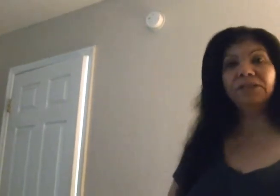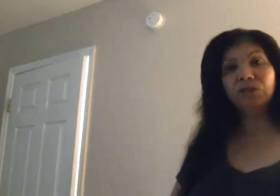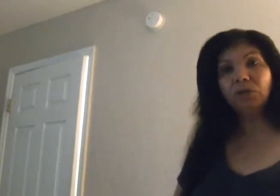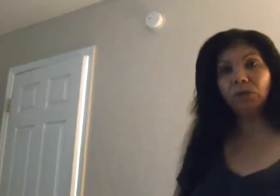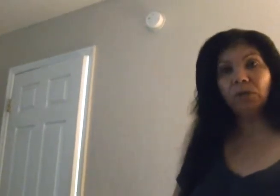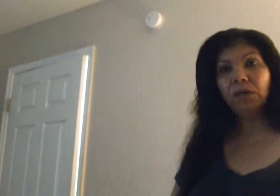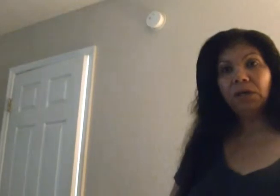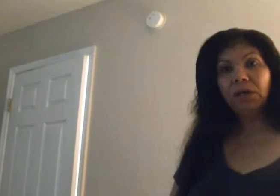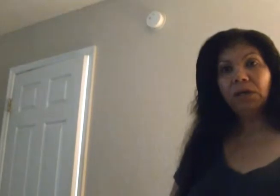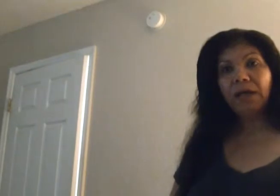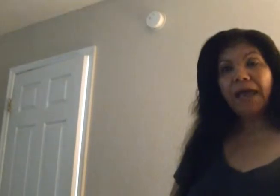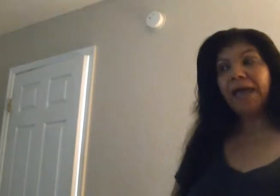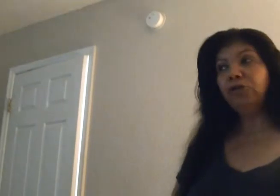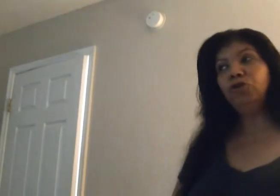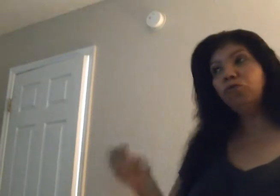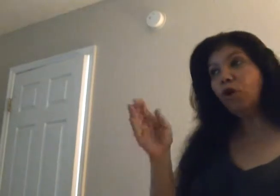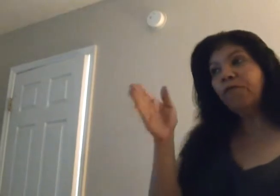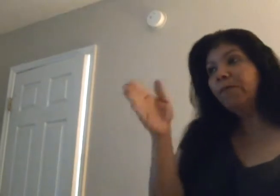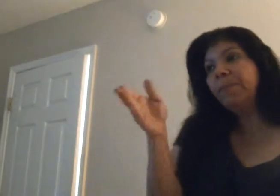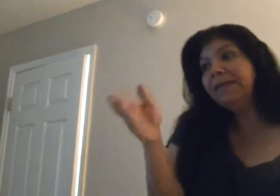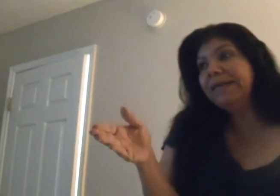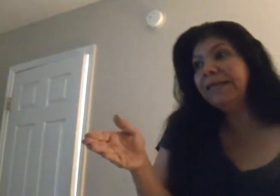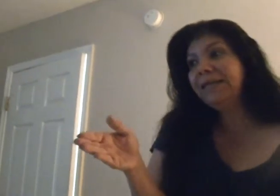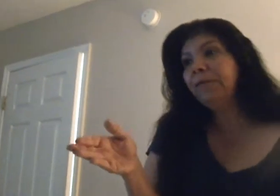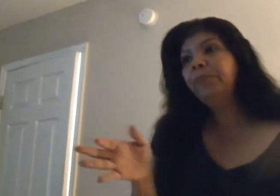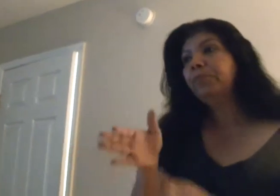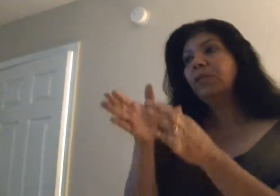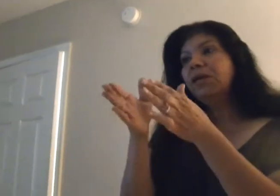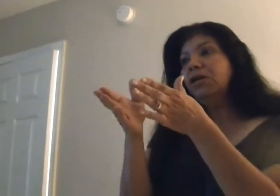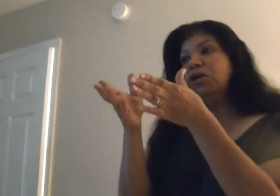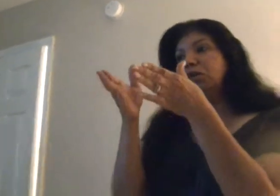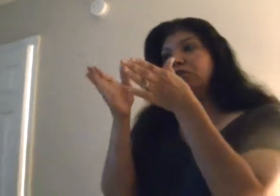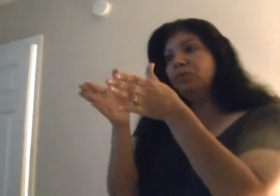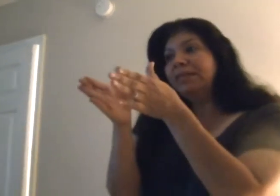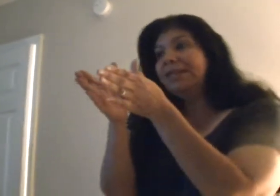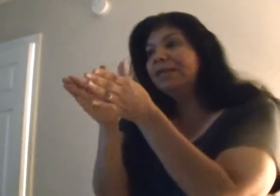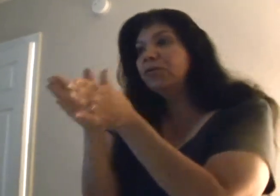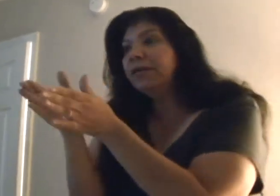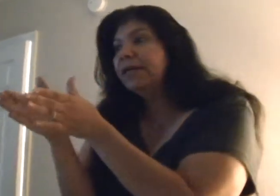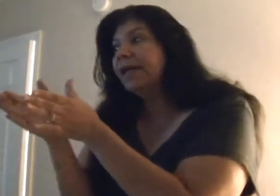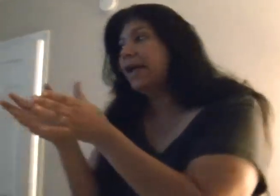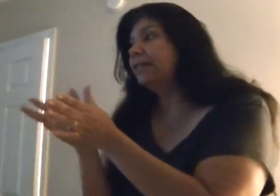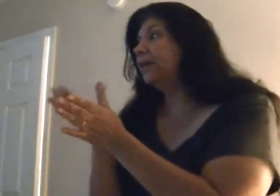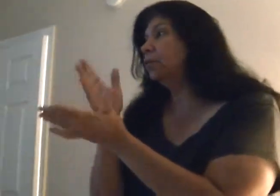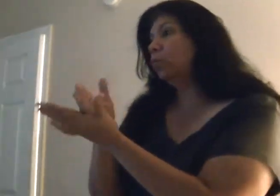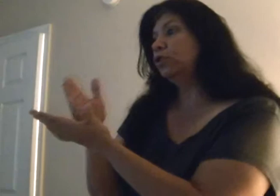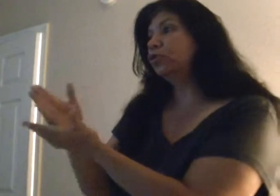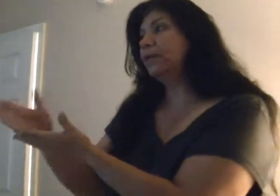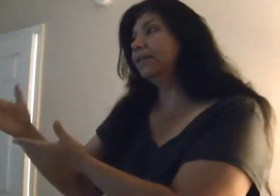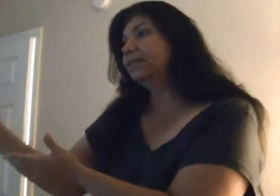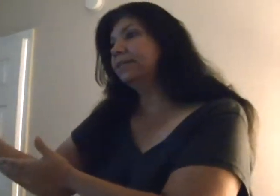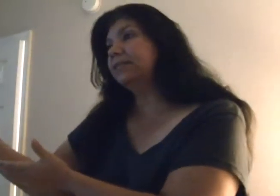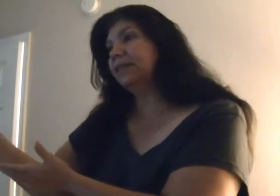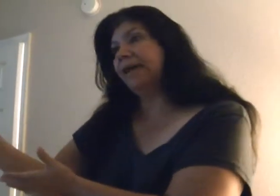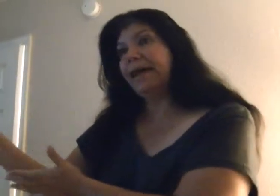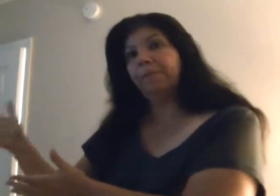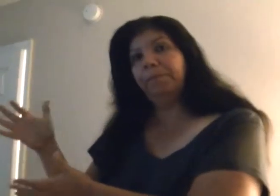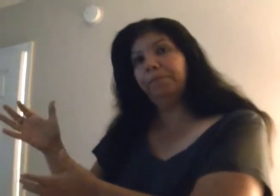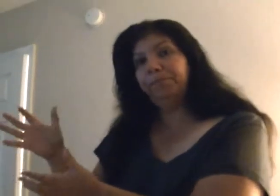too. And you know from the beginning, because you can hear it. And then once you get into that, you